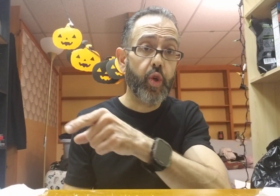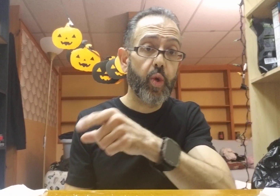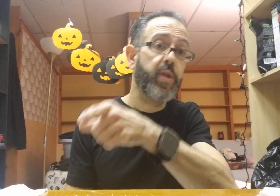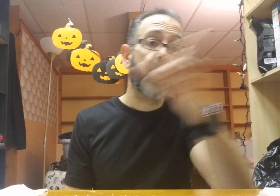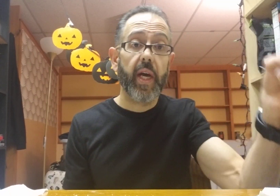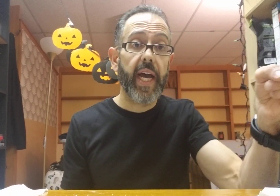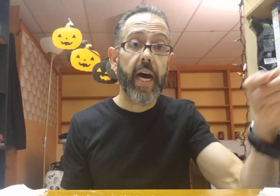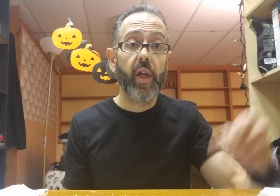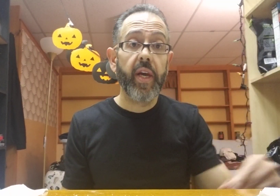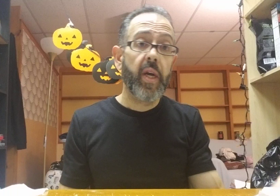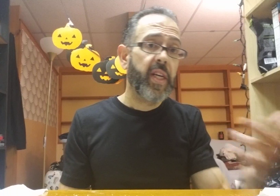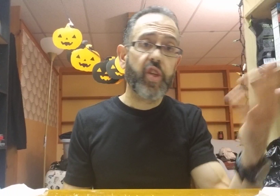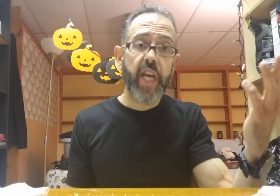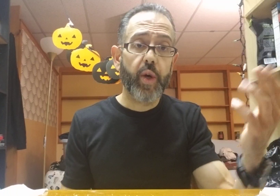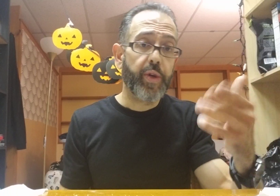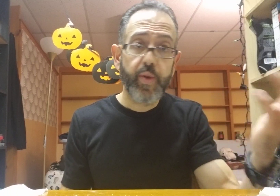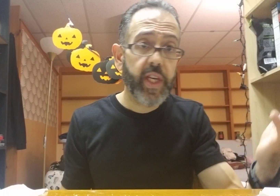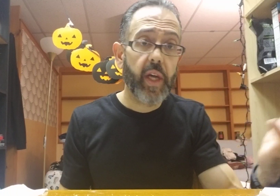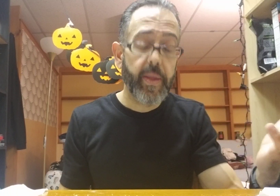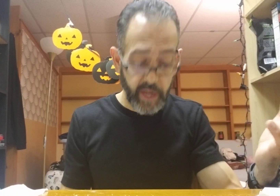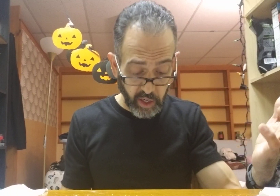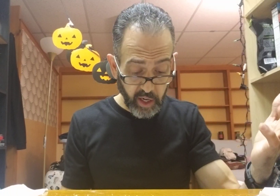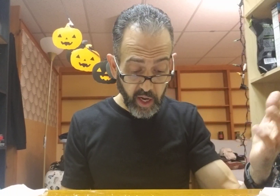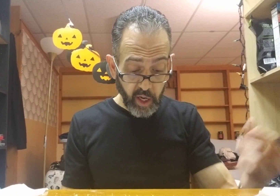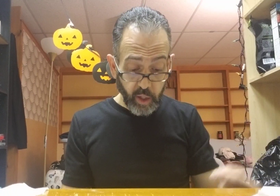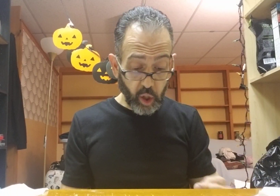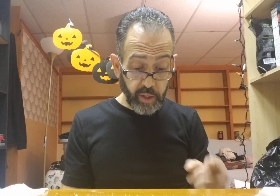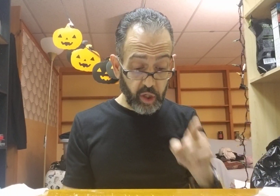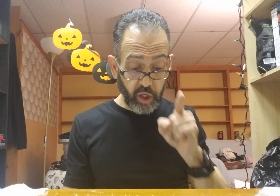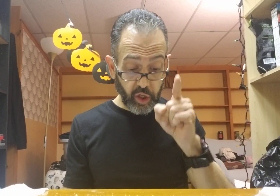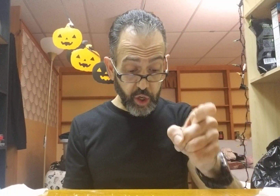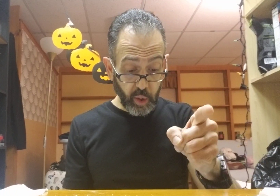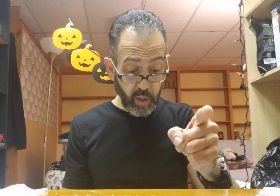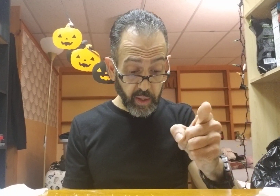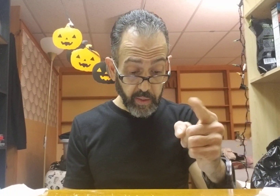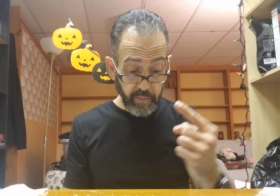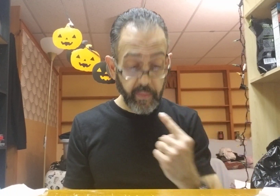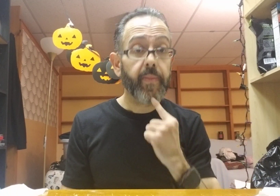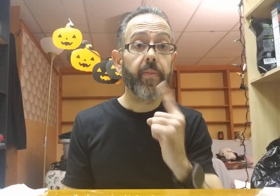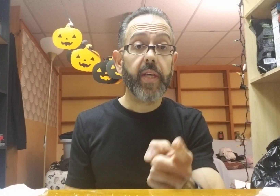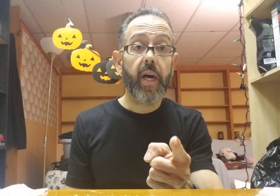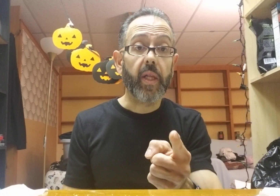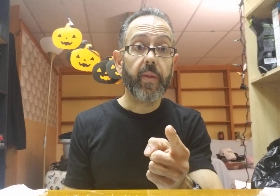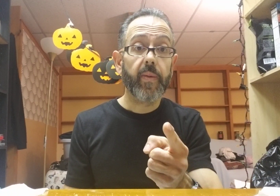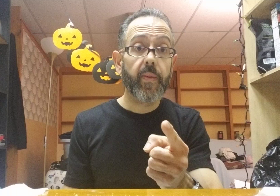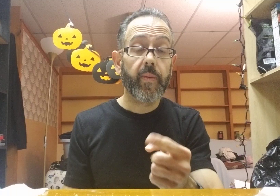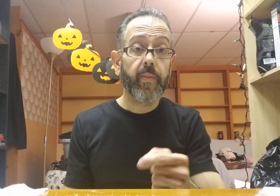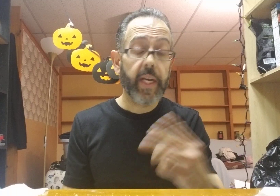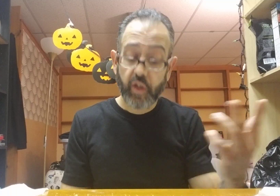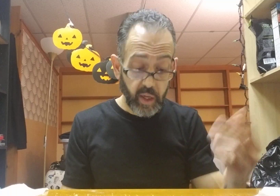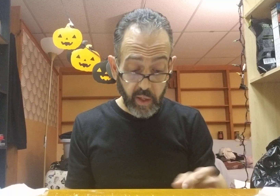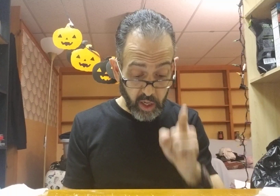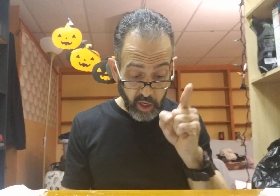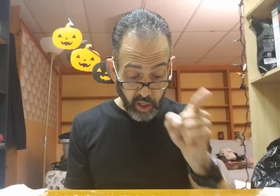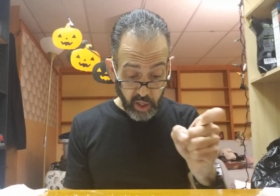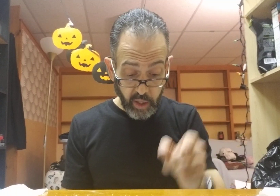you tell Al, it's general. You tell him and her. So it's just you tell. That's it. So